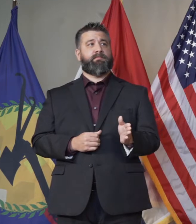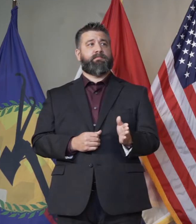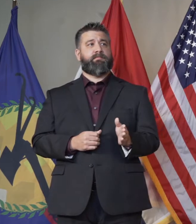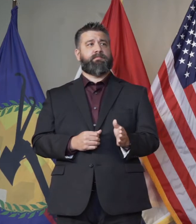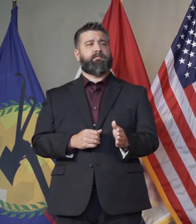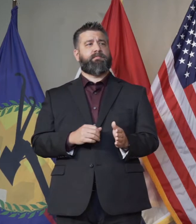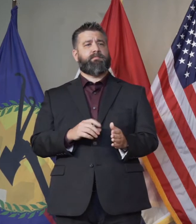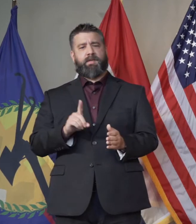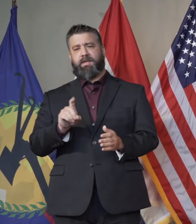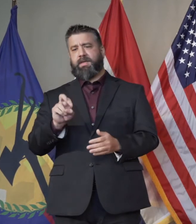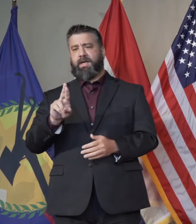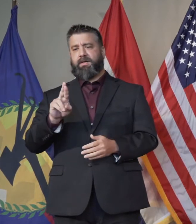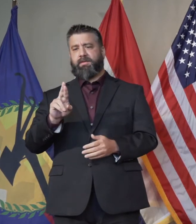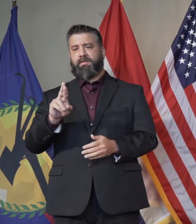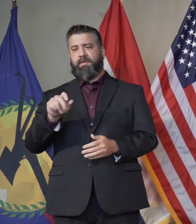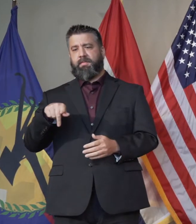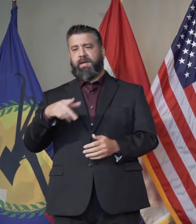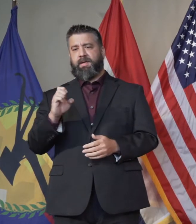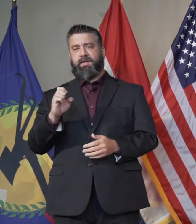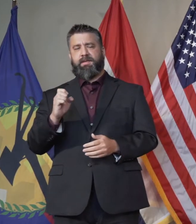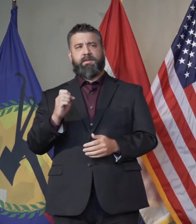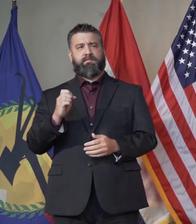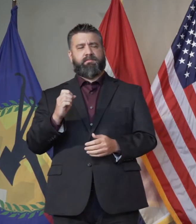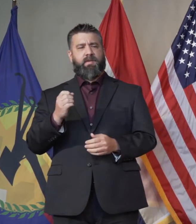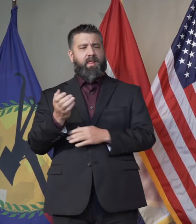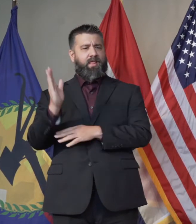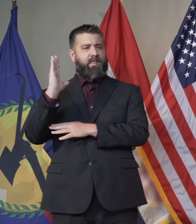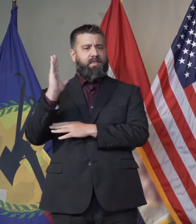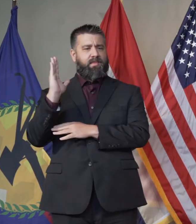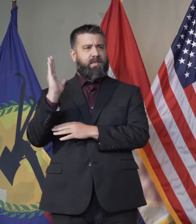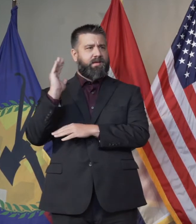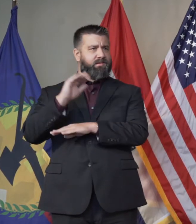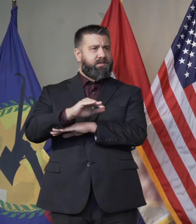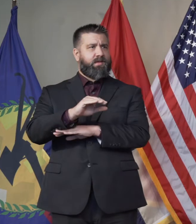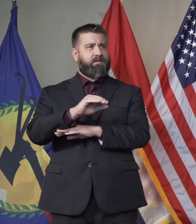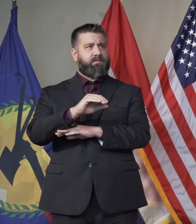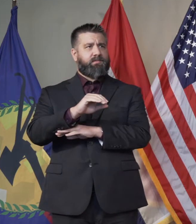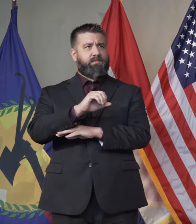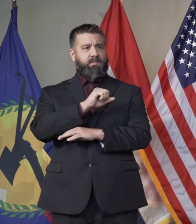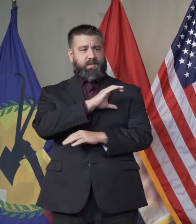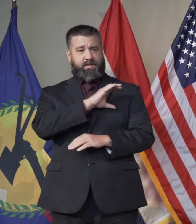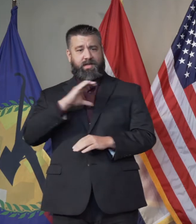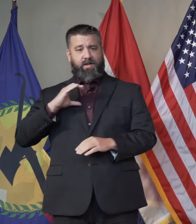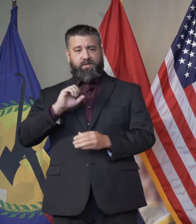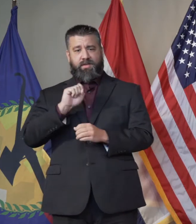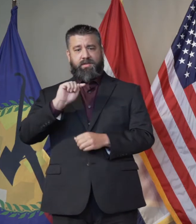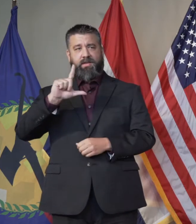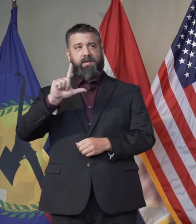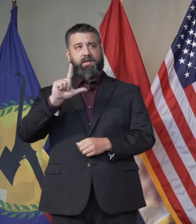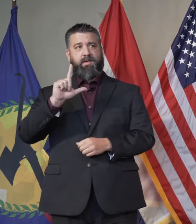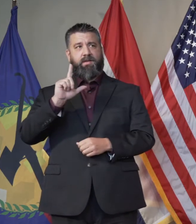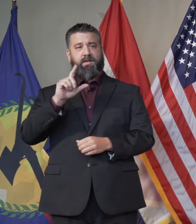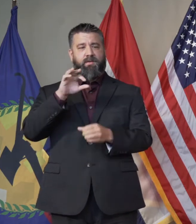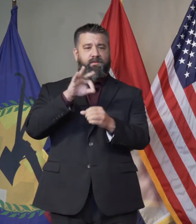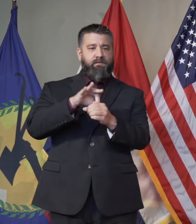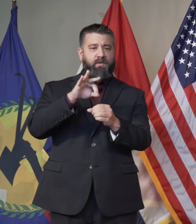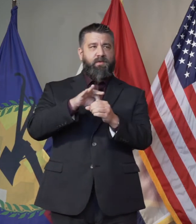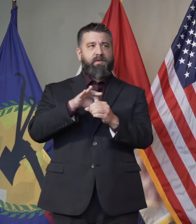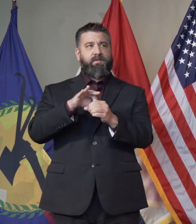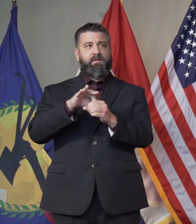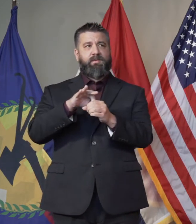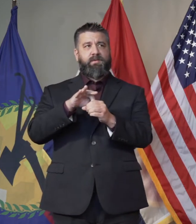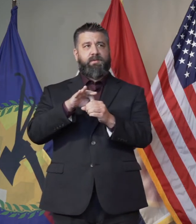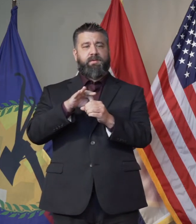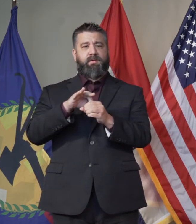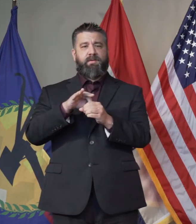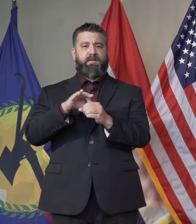Dr. Page, like last night, obviously, the county council voted or took a couple of votes to what will in the future be restricting some